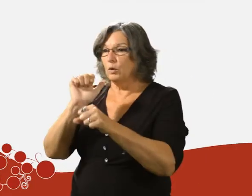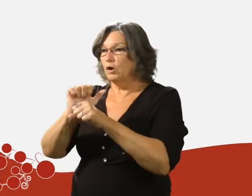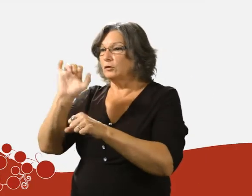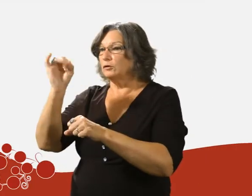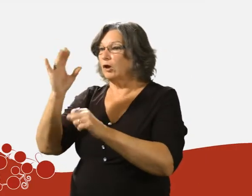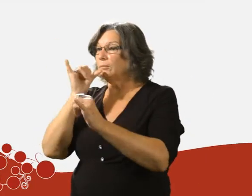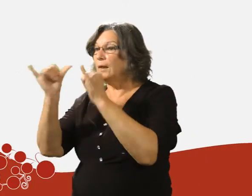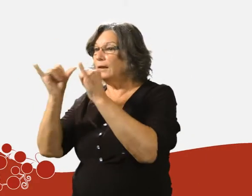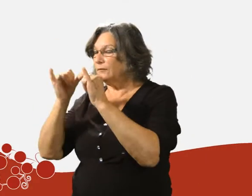job interviews,